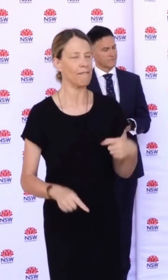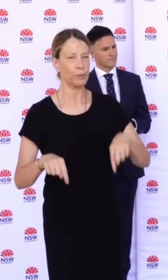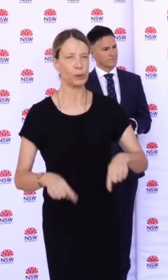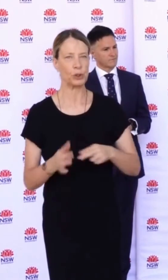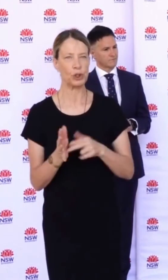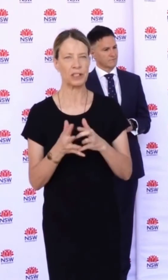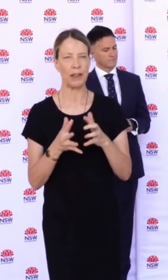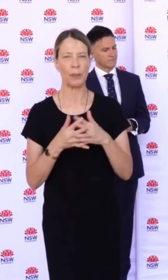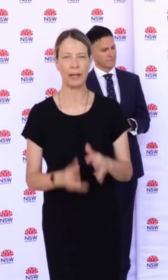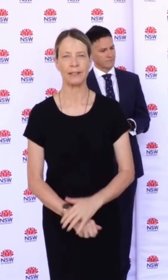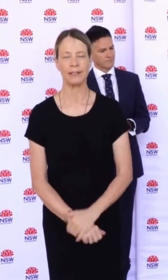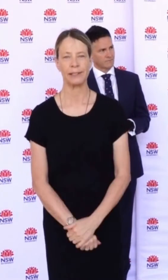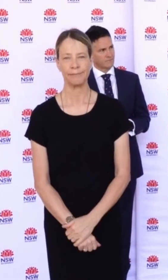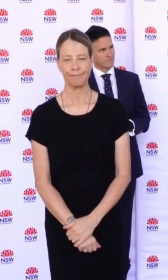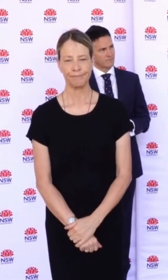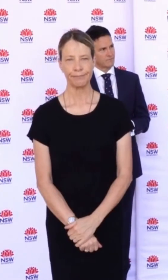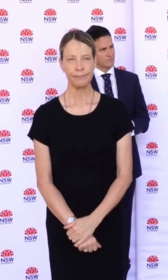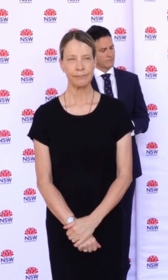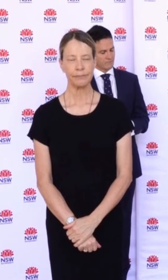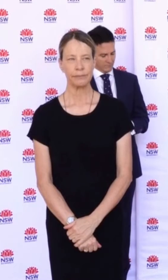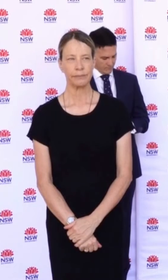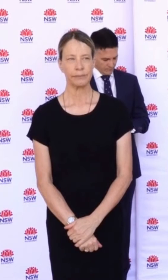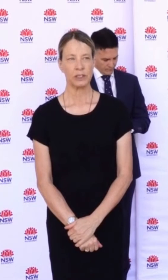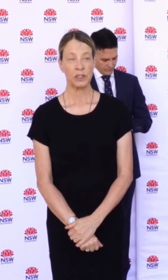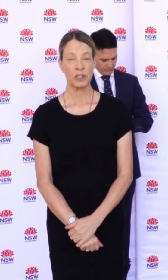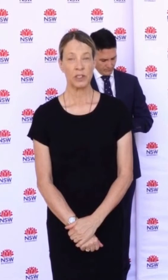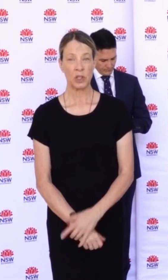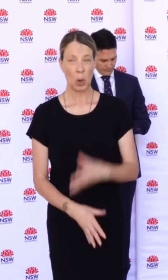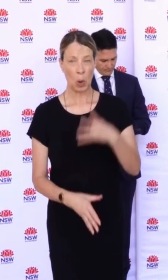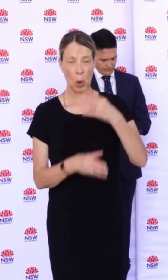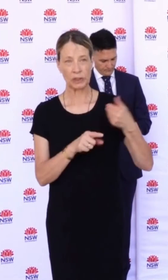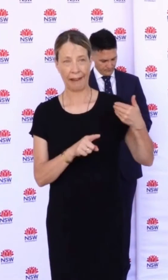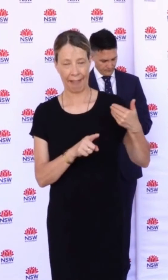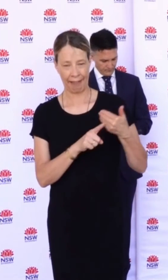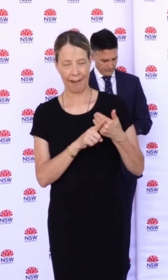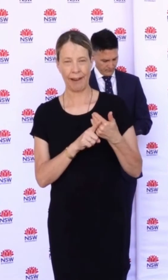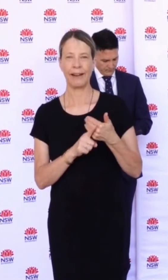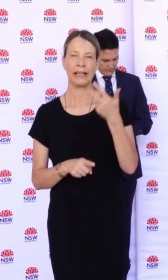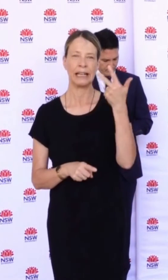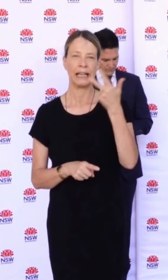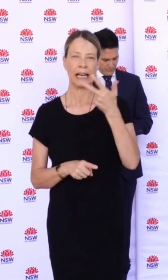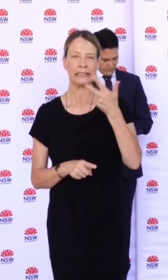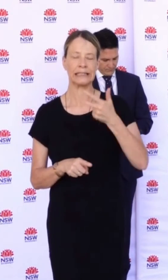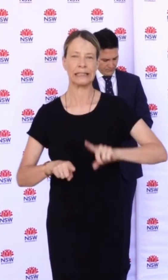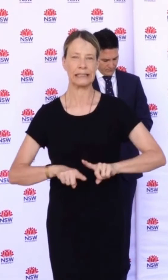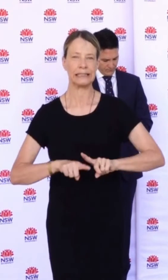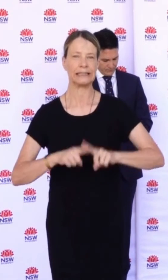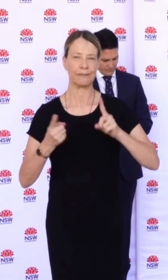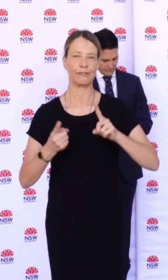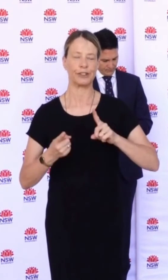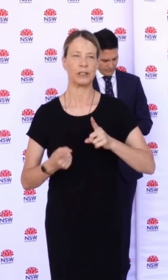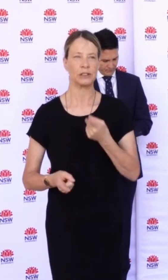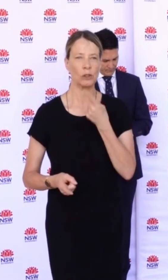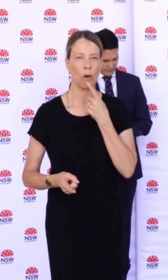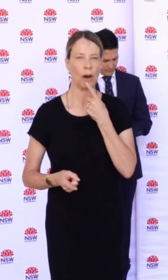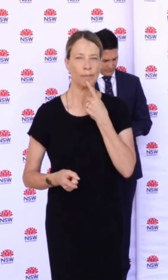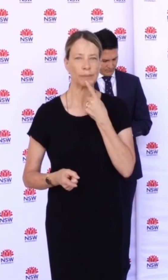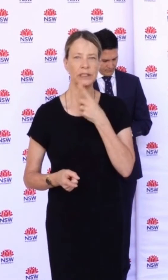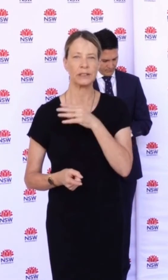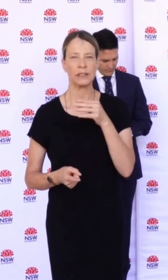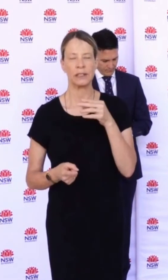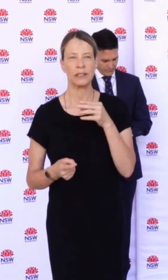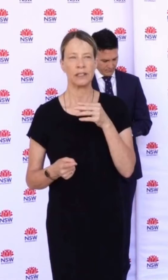does its worst across the rest of the world, Australians coming back are more likely to have the virus or a variant